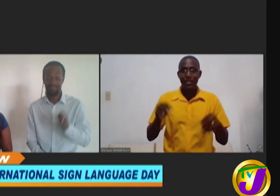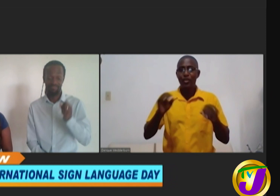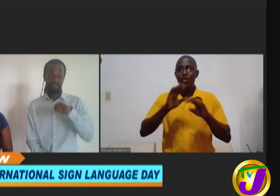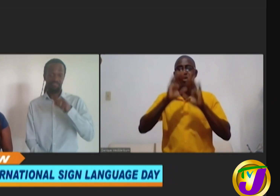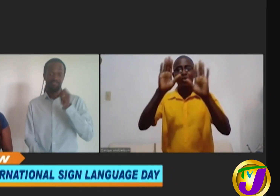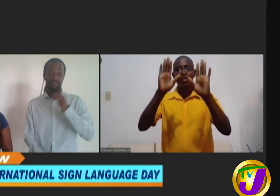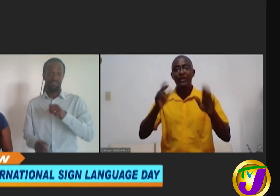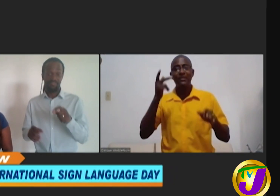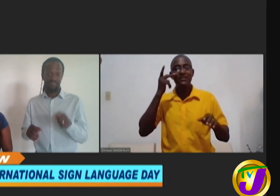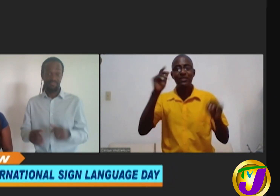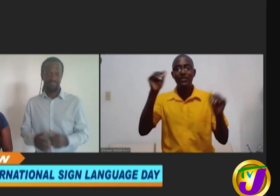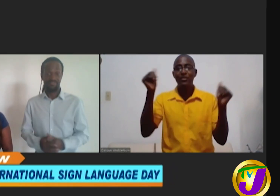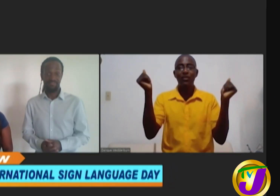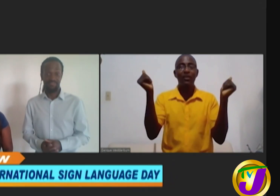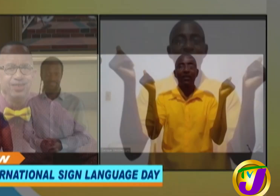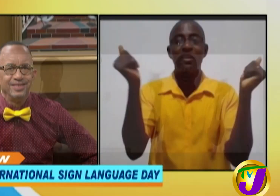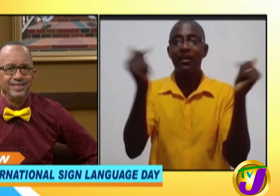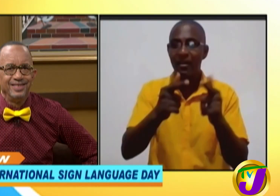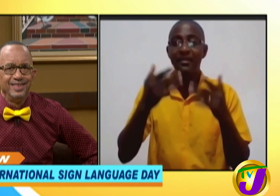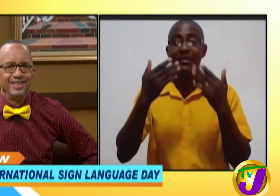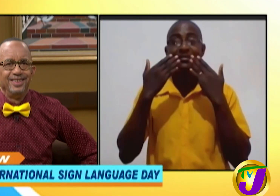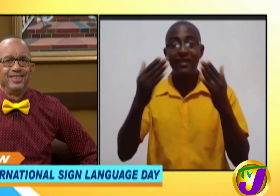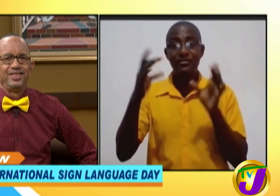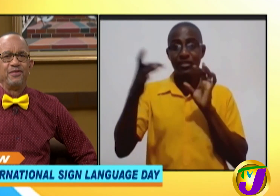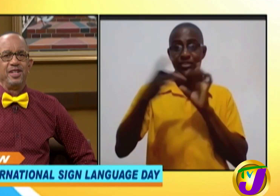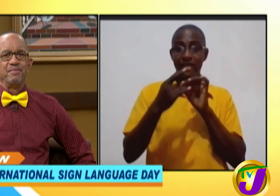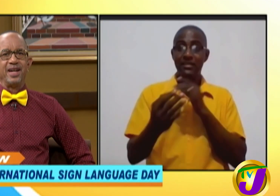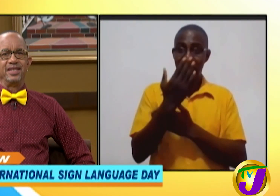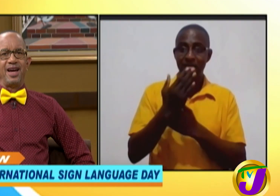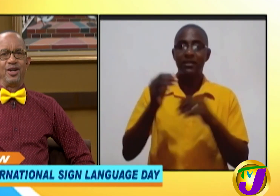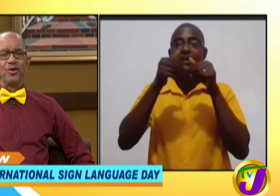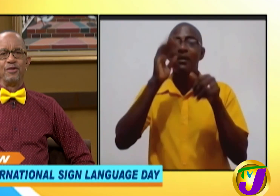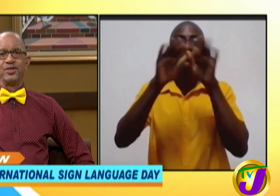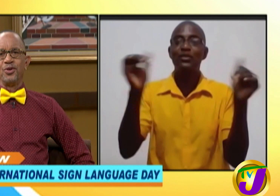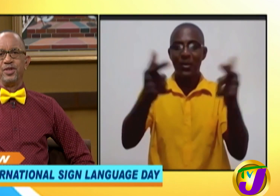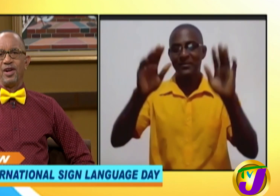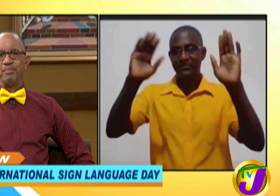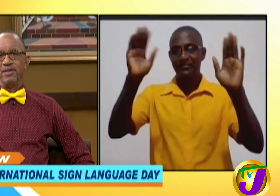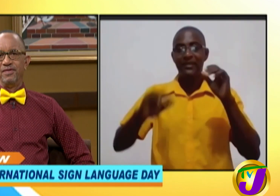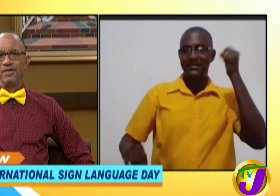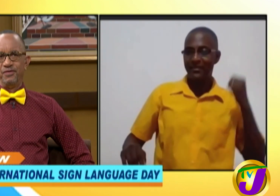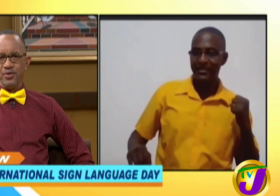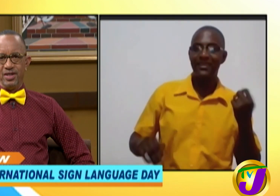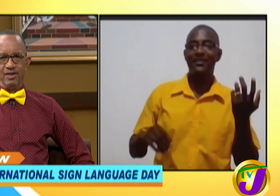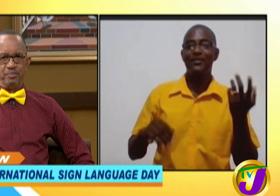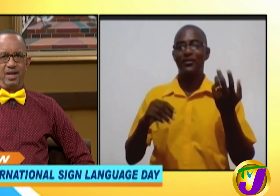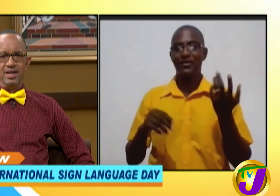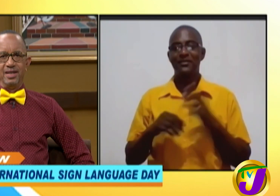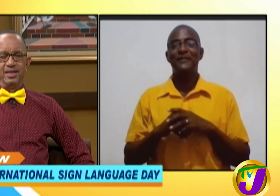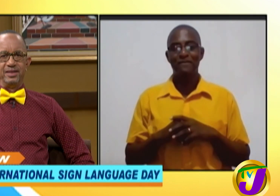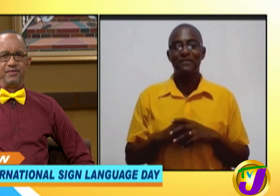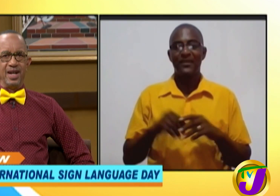and y'all stay safe. God bless you all. All right? Stephanie McIntyre Groves, co-developer, founder of